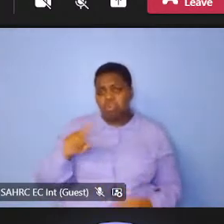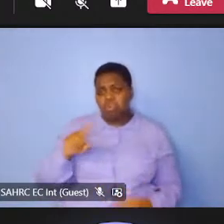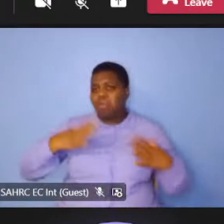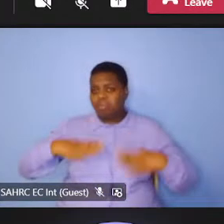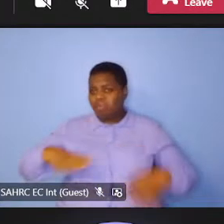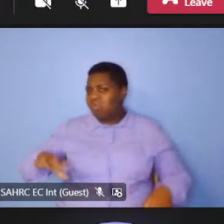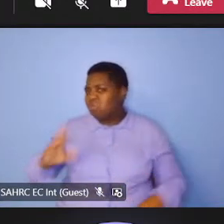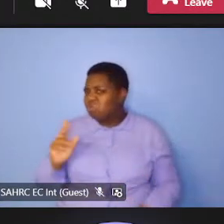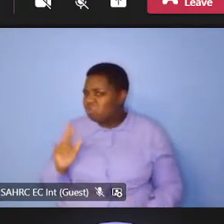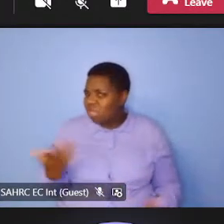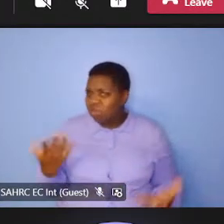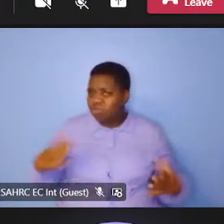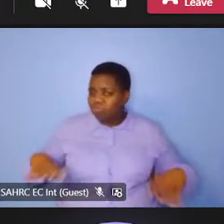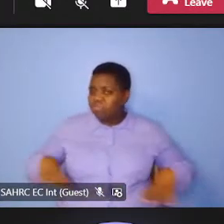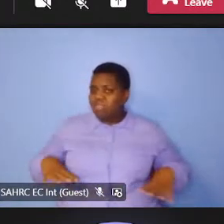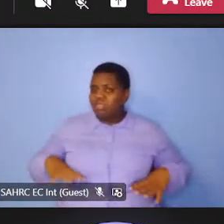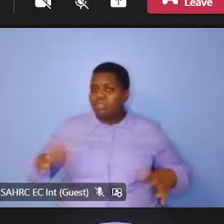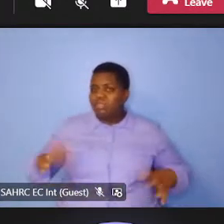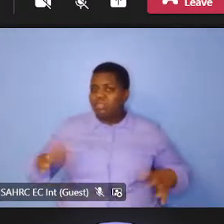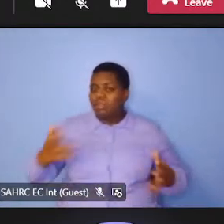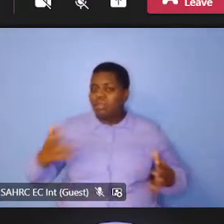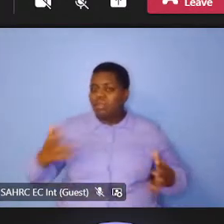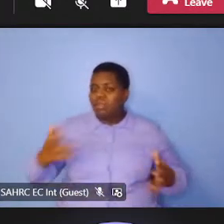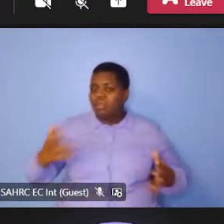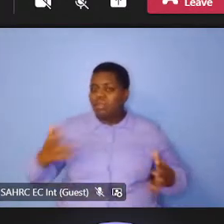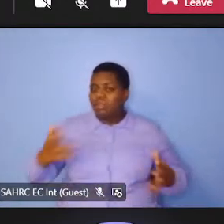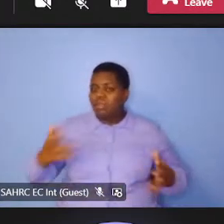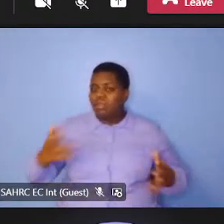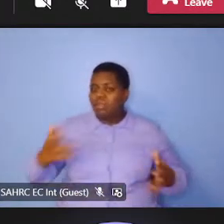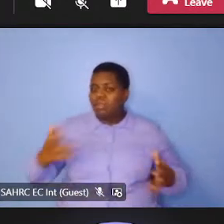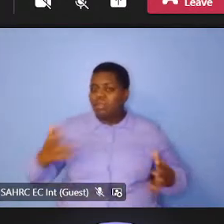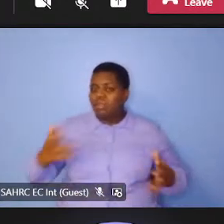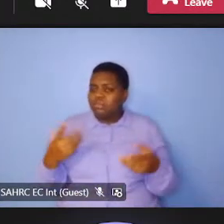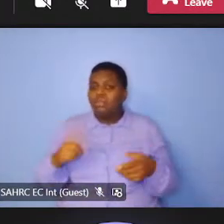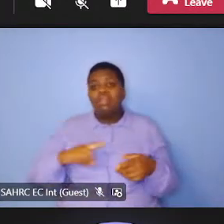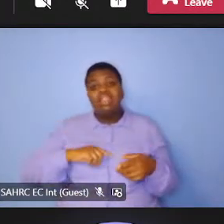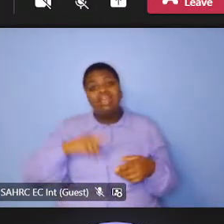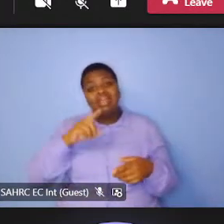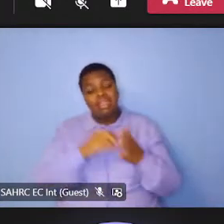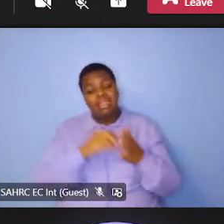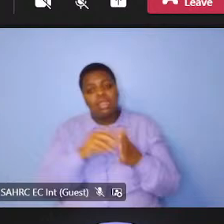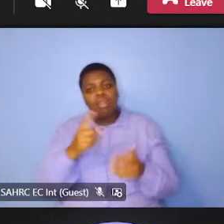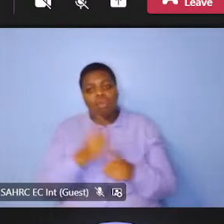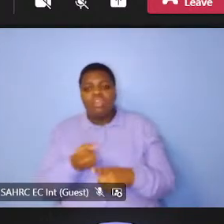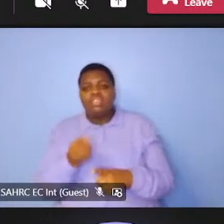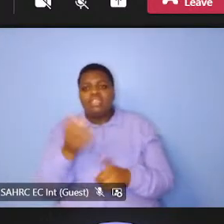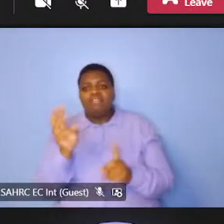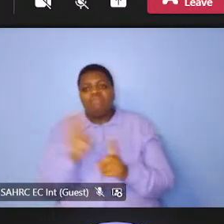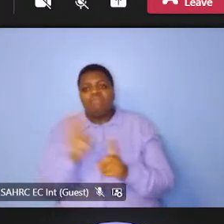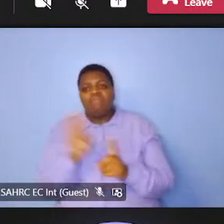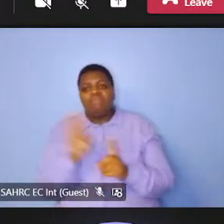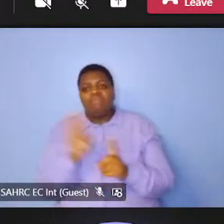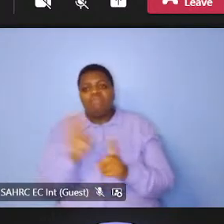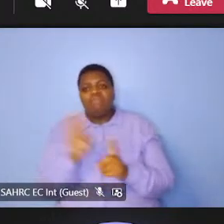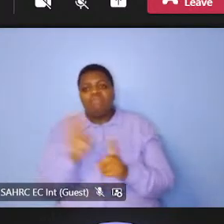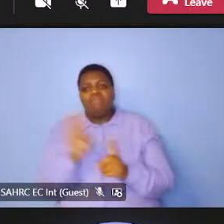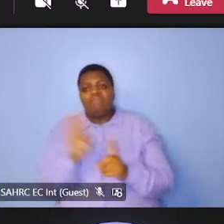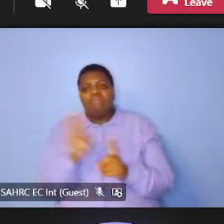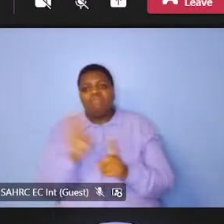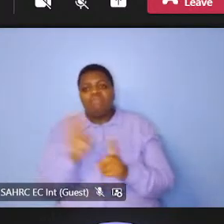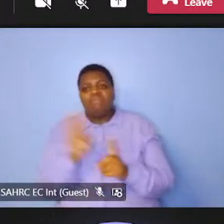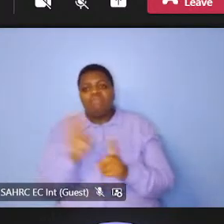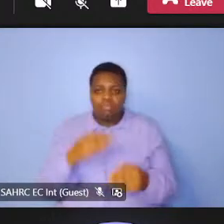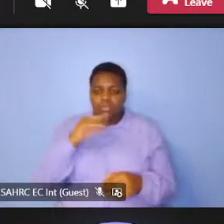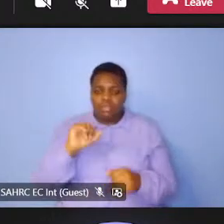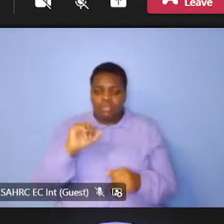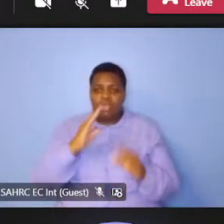or skirts, that they want to wear pants, and these learners are then put through disciplinary proceedings proceedings where their privacy